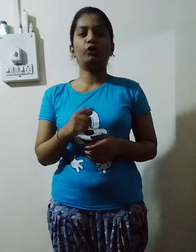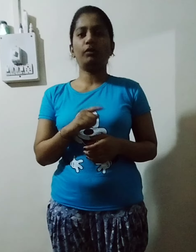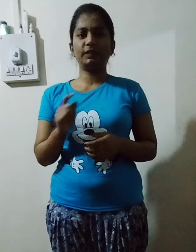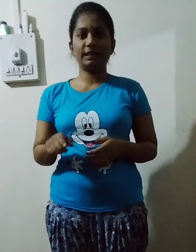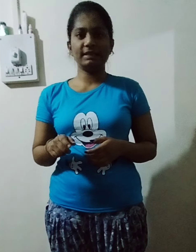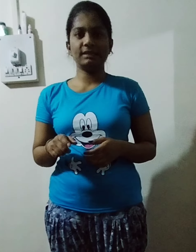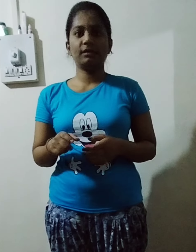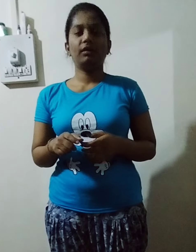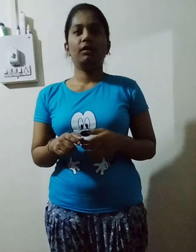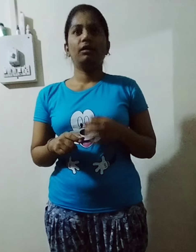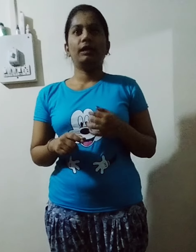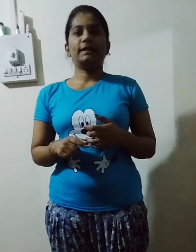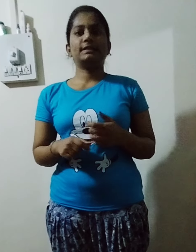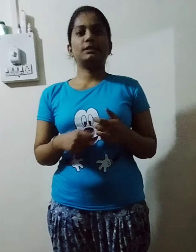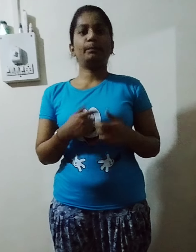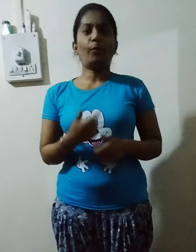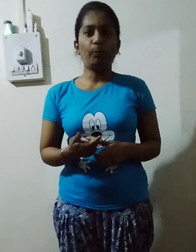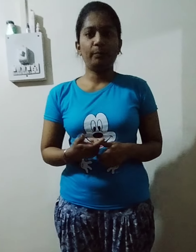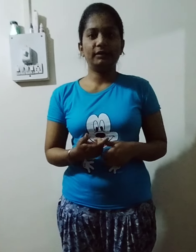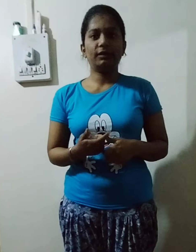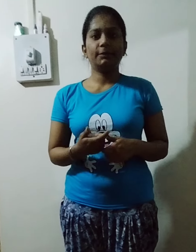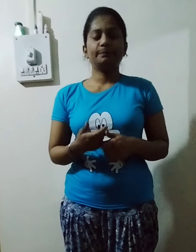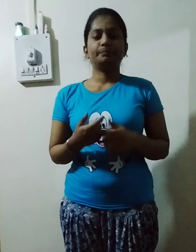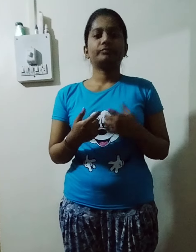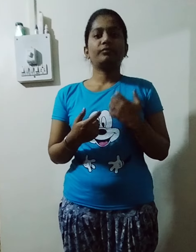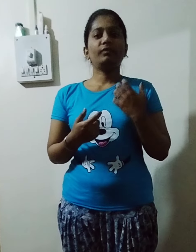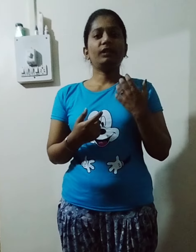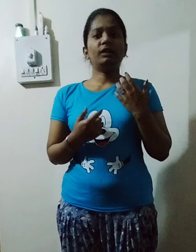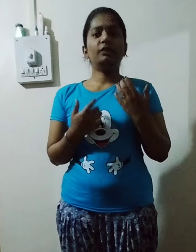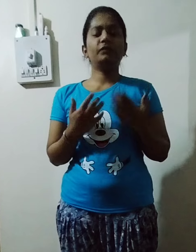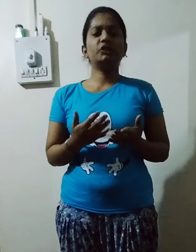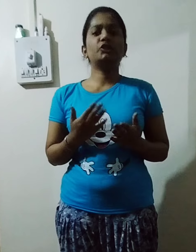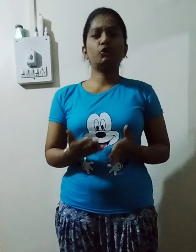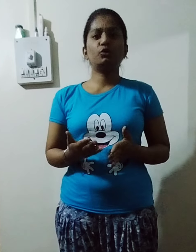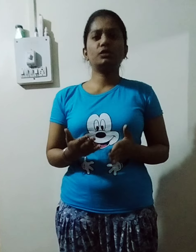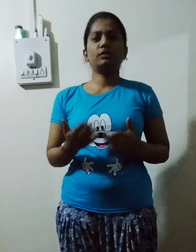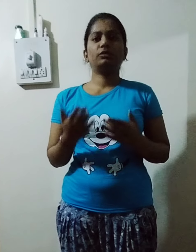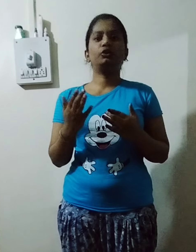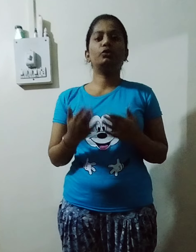the list. Next is a pop method, which is used